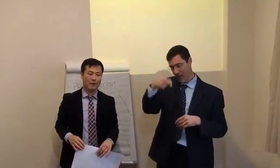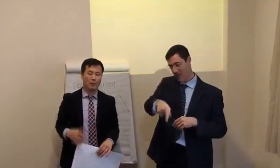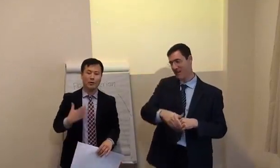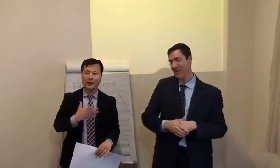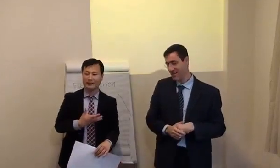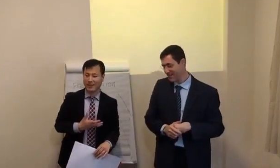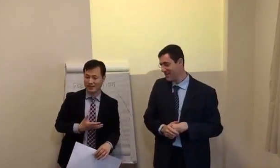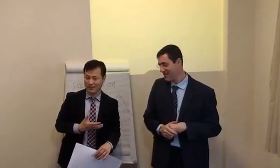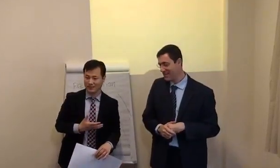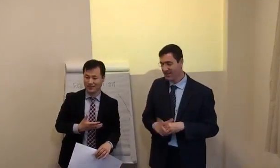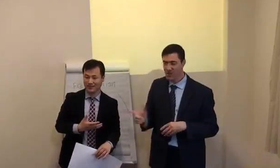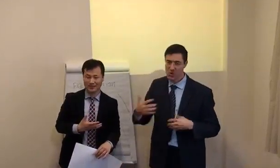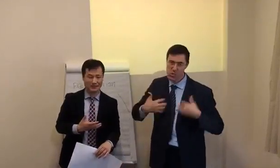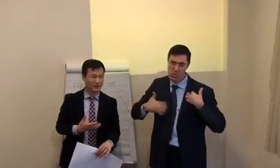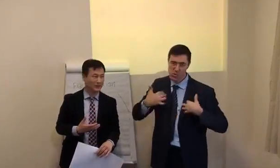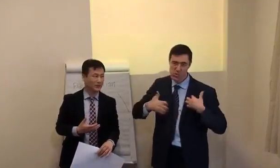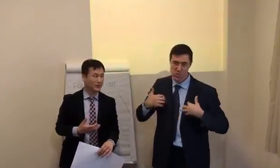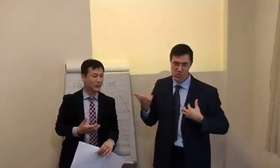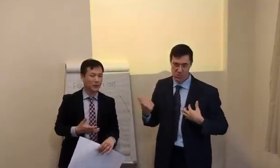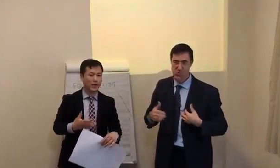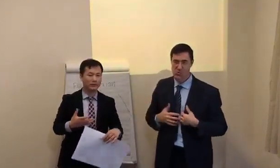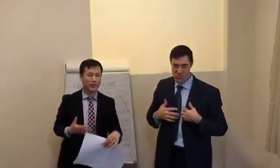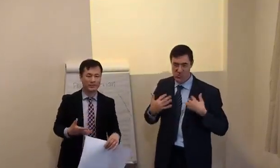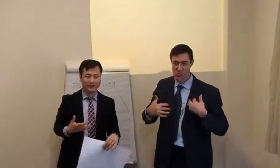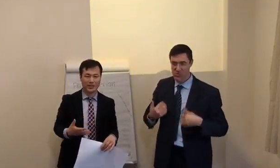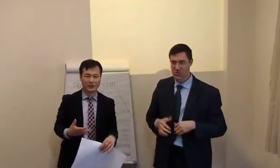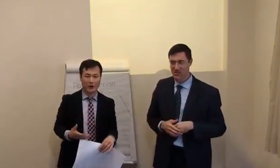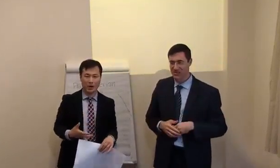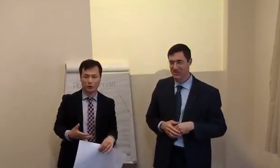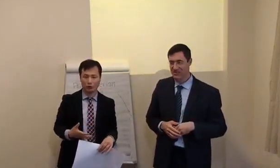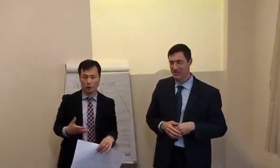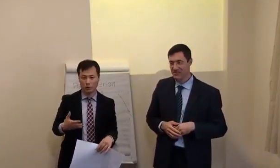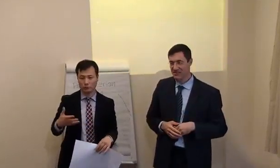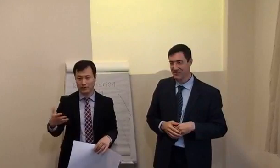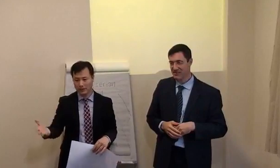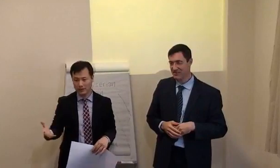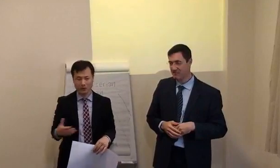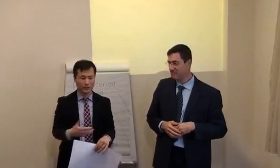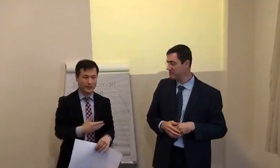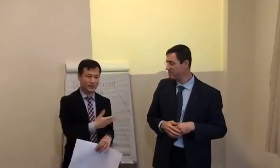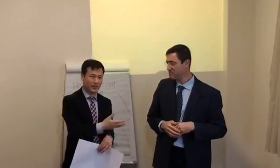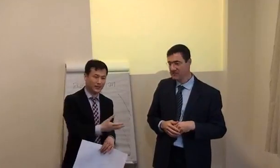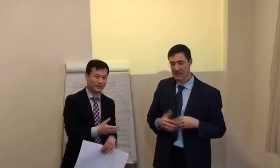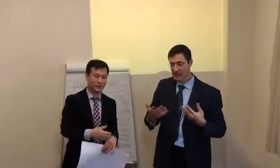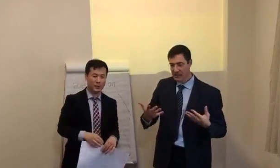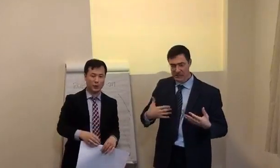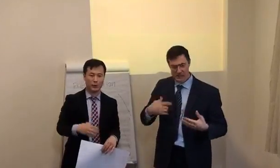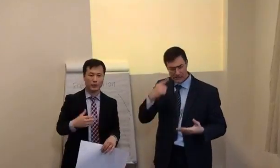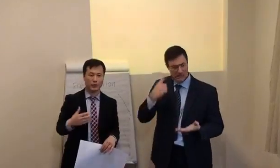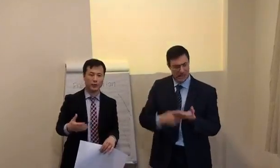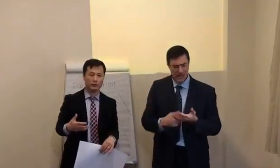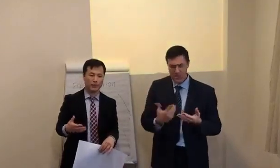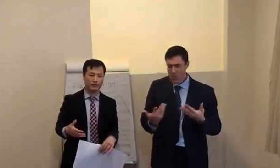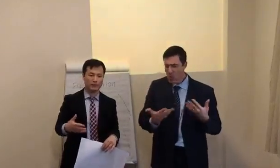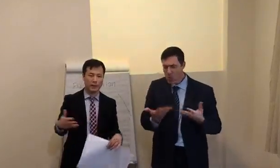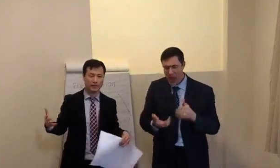We are very excited. We have not decided whether to go to river or seaside. We are going to have a